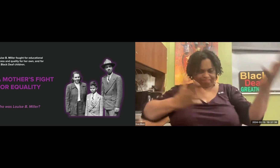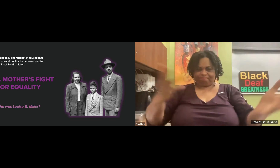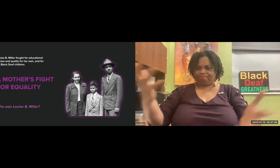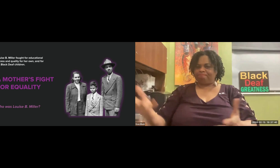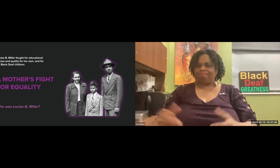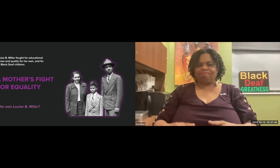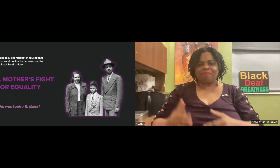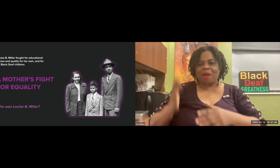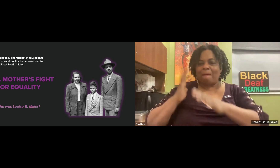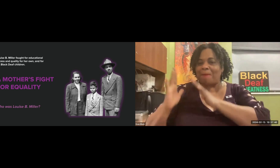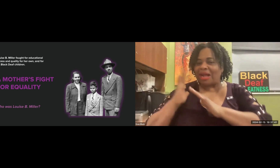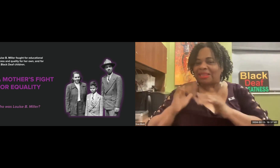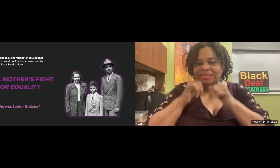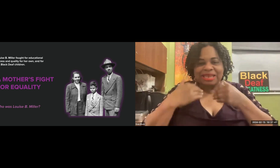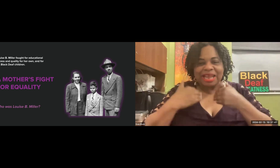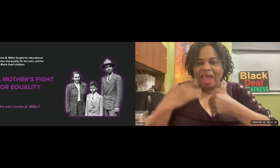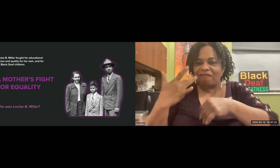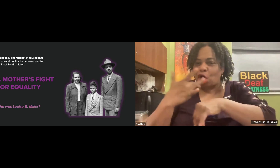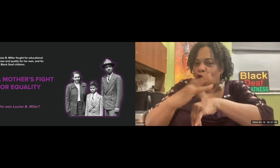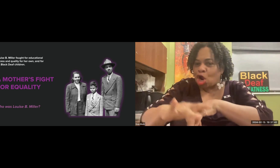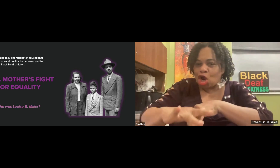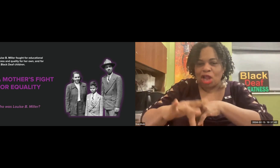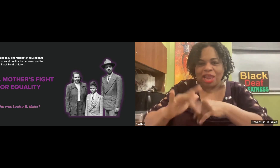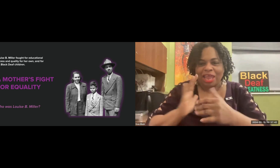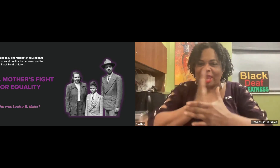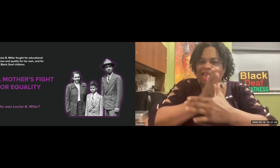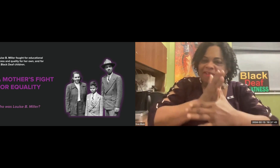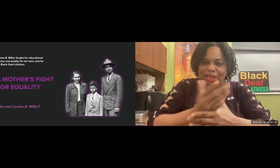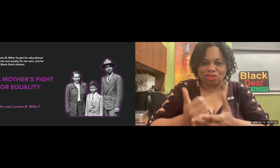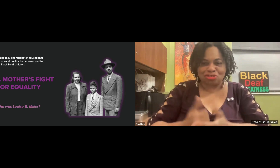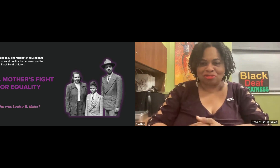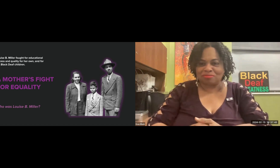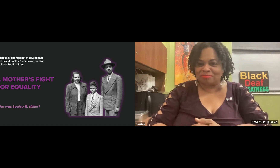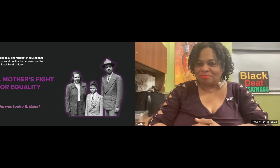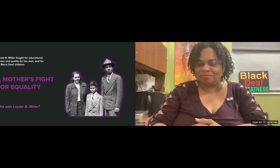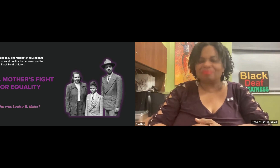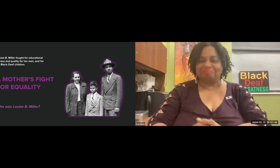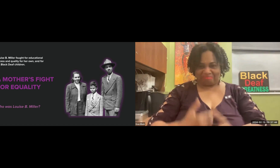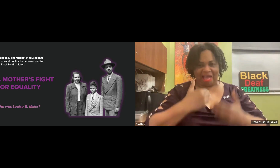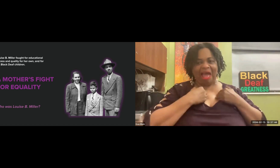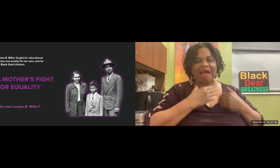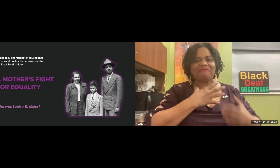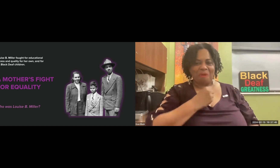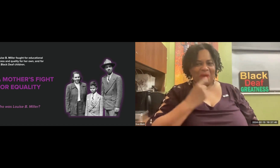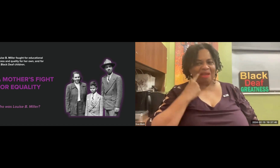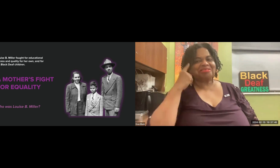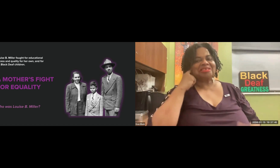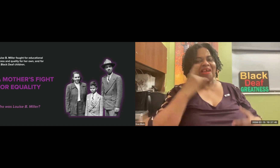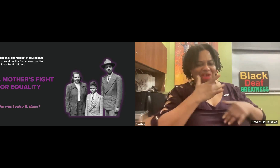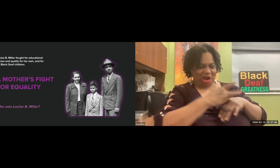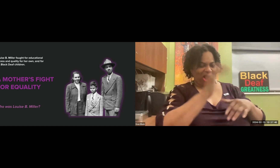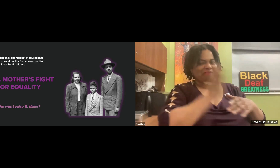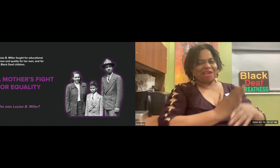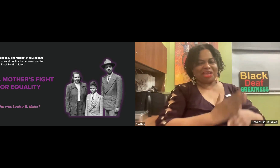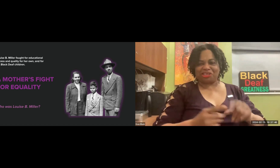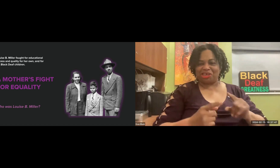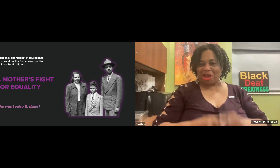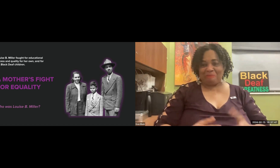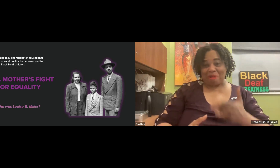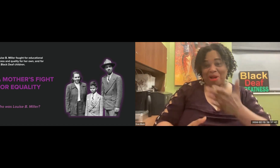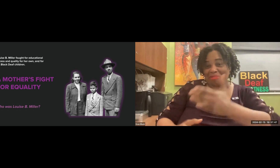then completely shifted focus. At that time, they didn't have early intervention